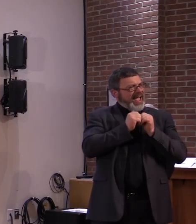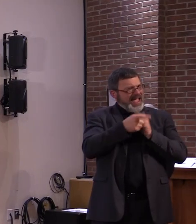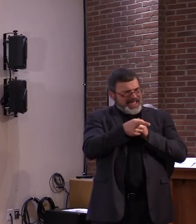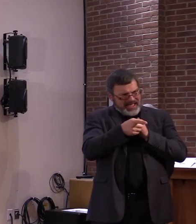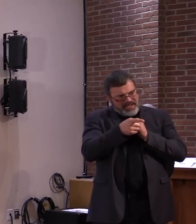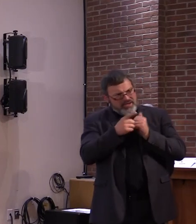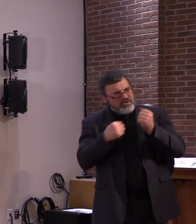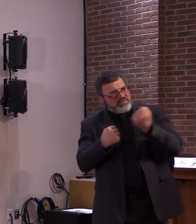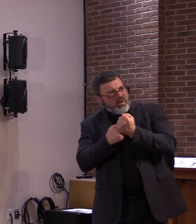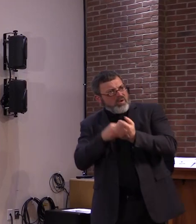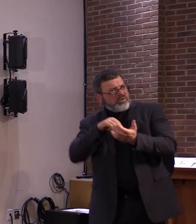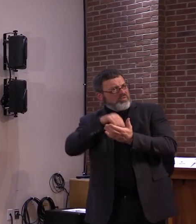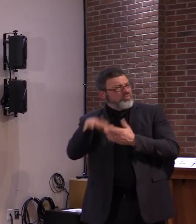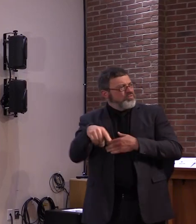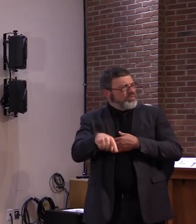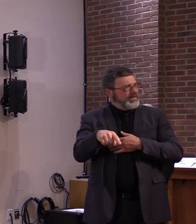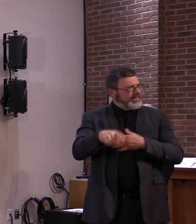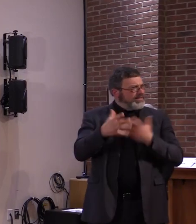to close again?